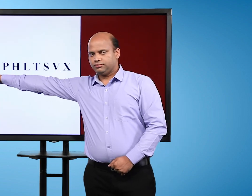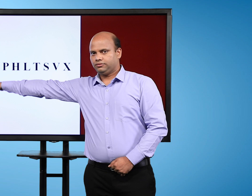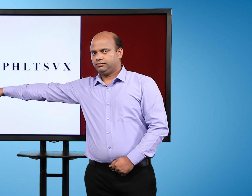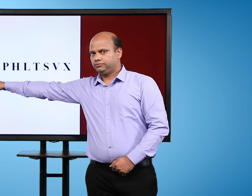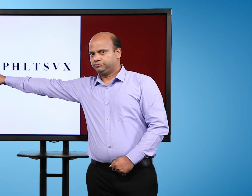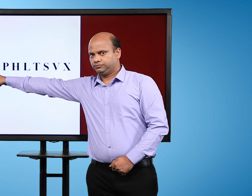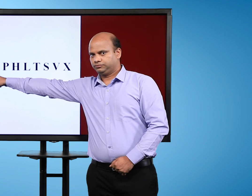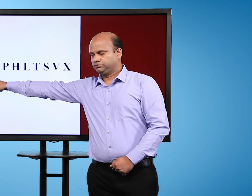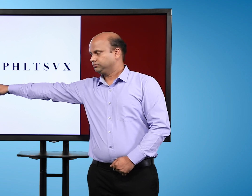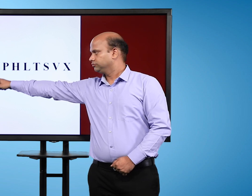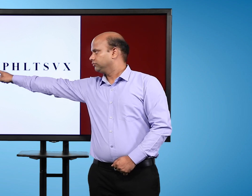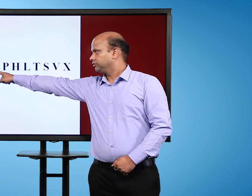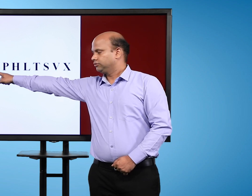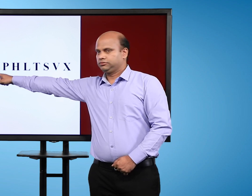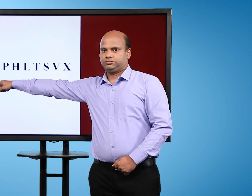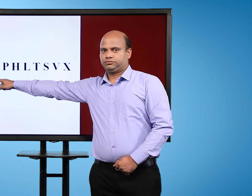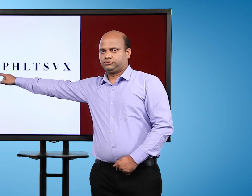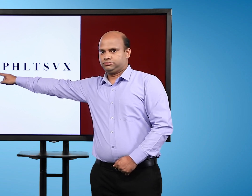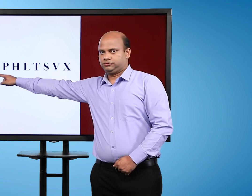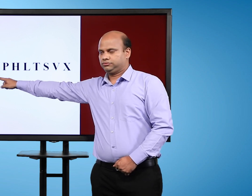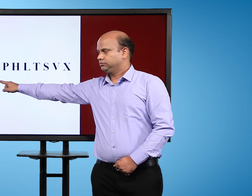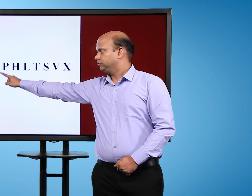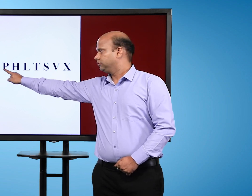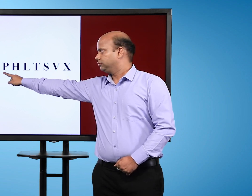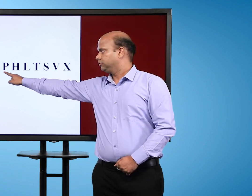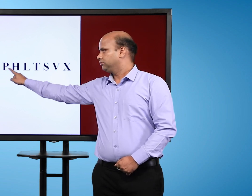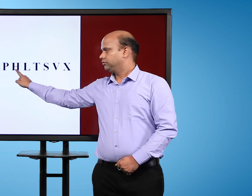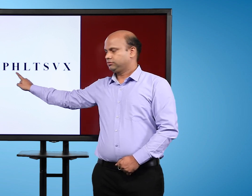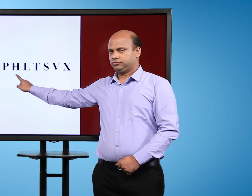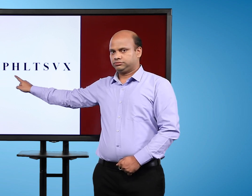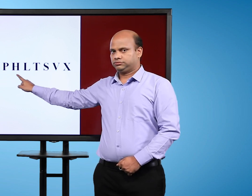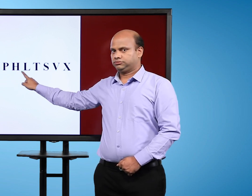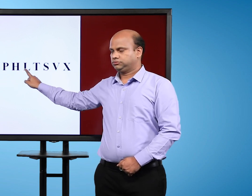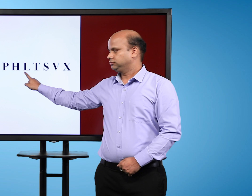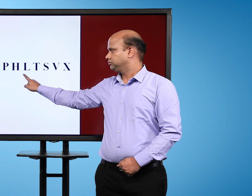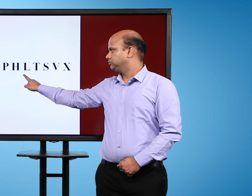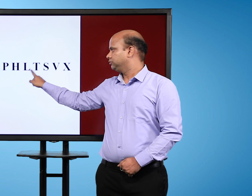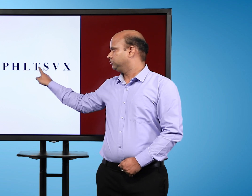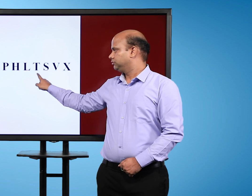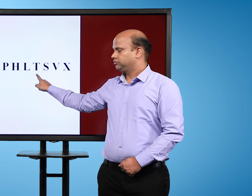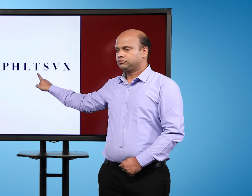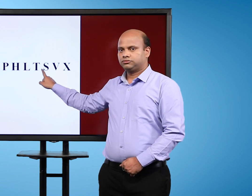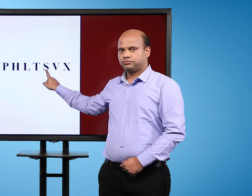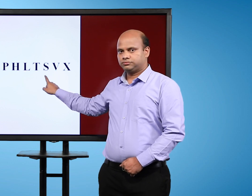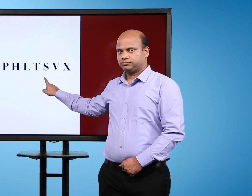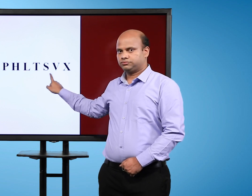O, E, M, N, P, H, L, T, S,